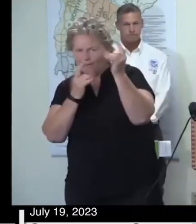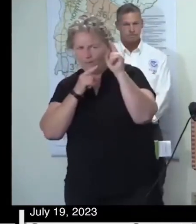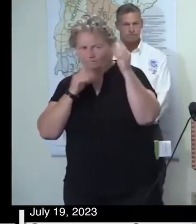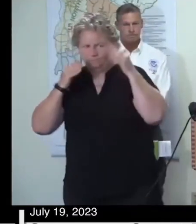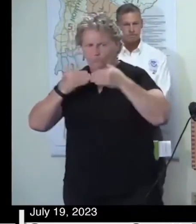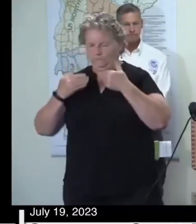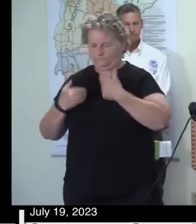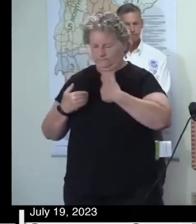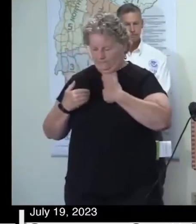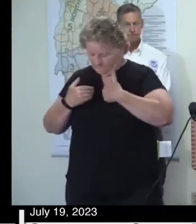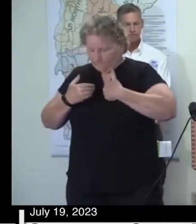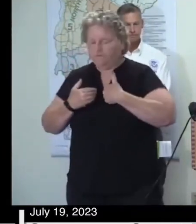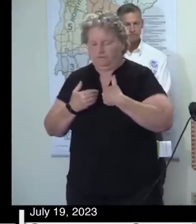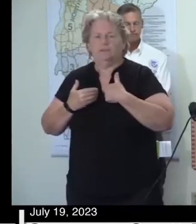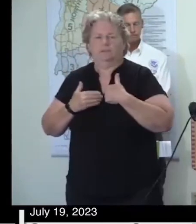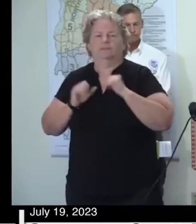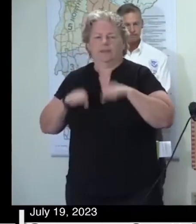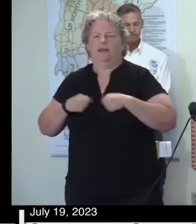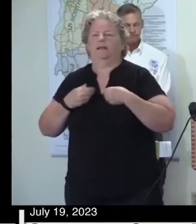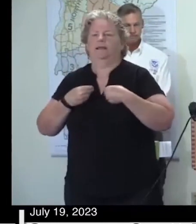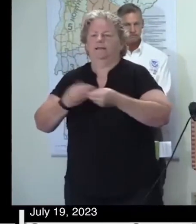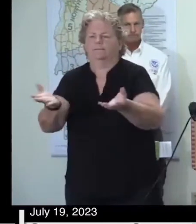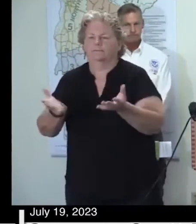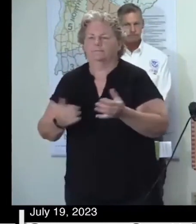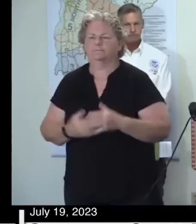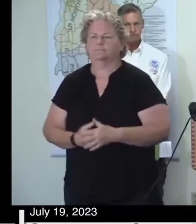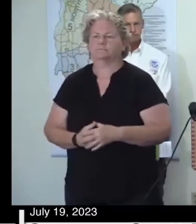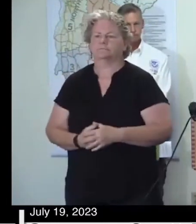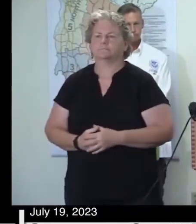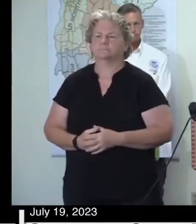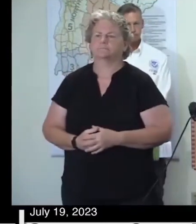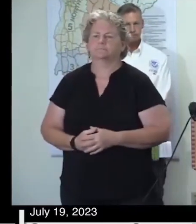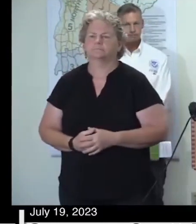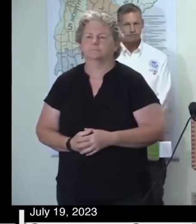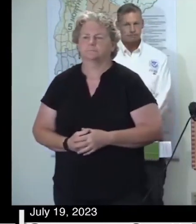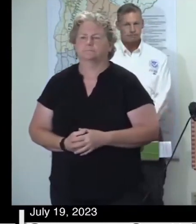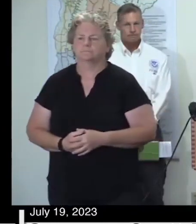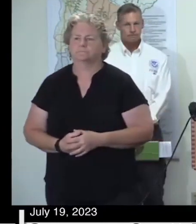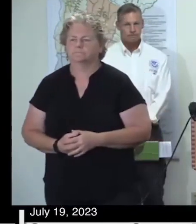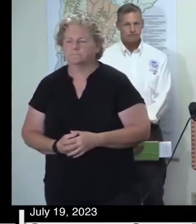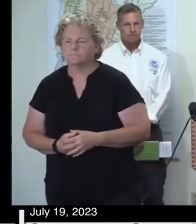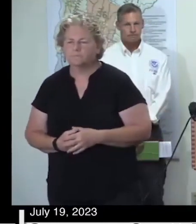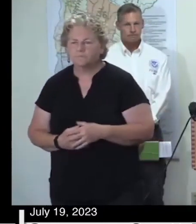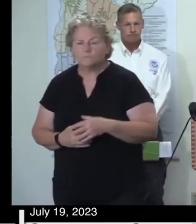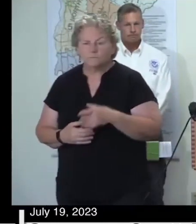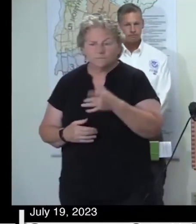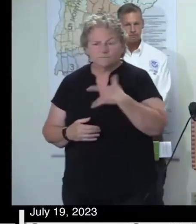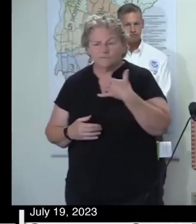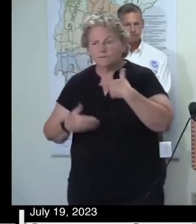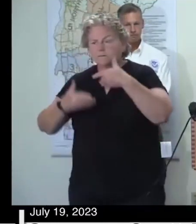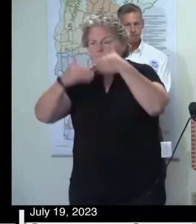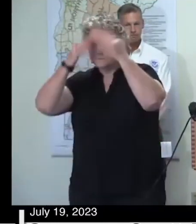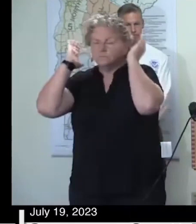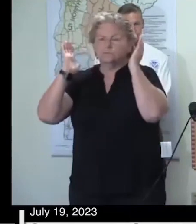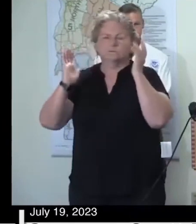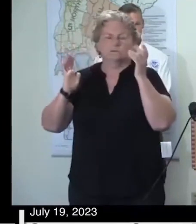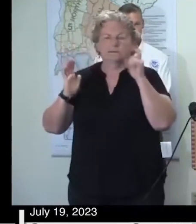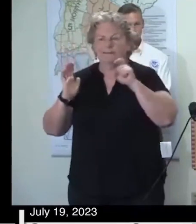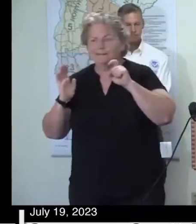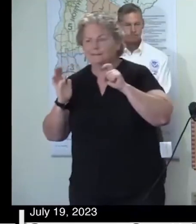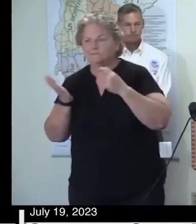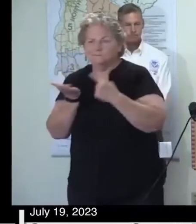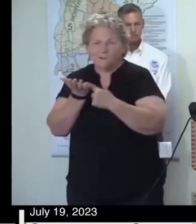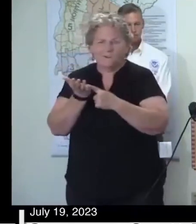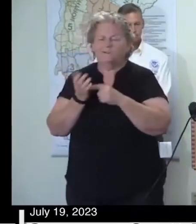health resource. You can call or text 988 to reach the Suicide and Crisis Lifeline,